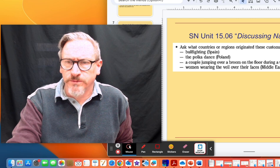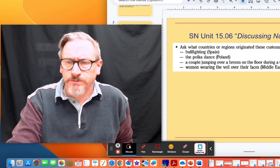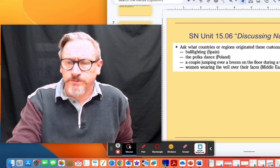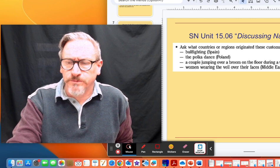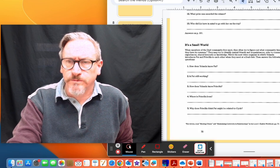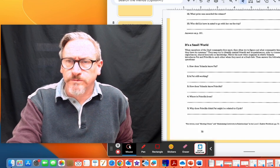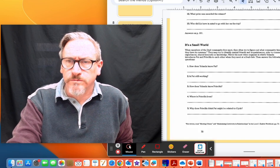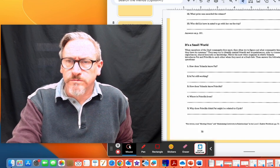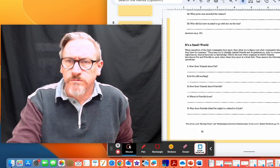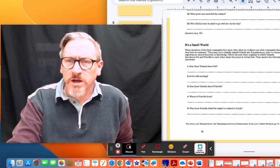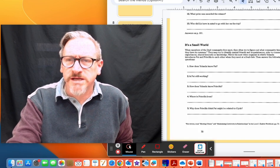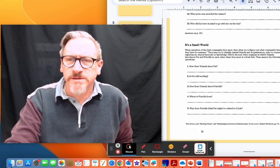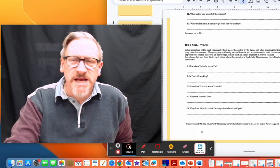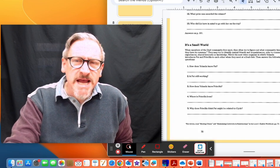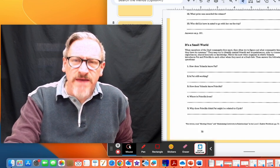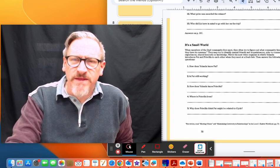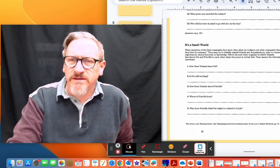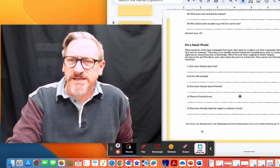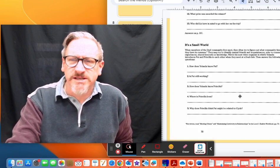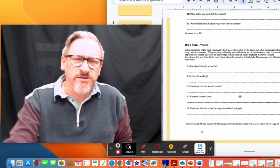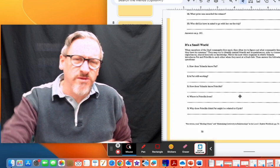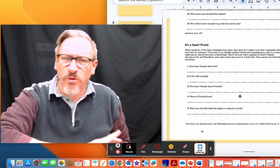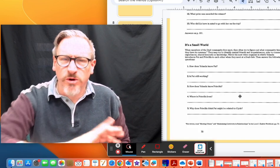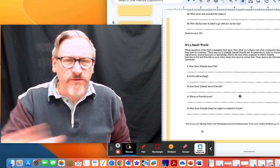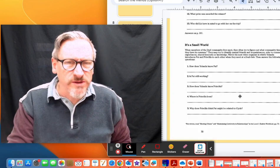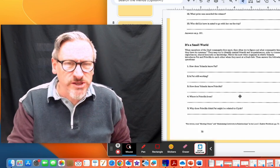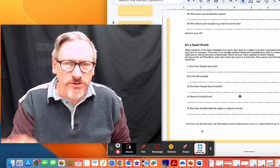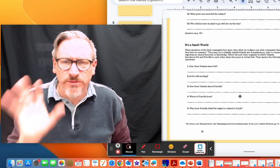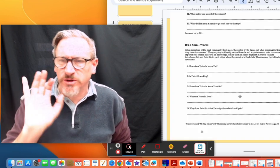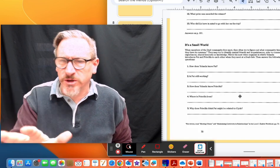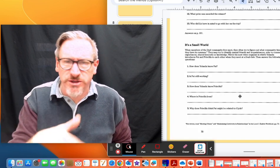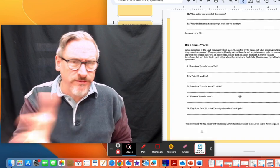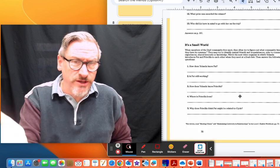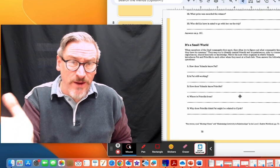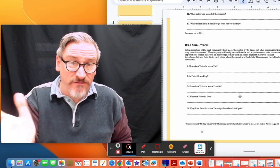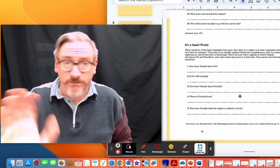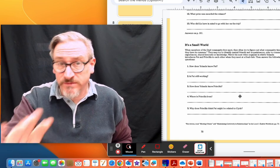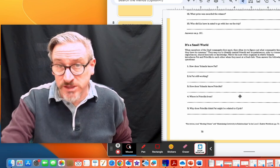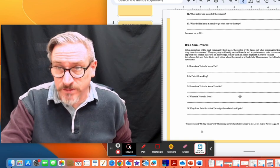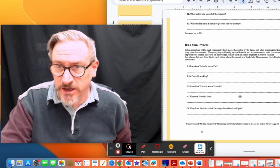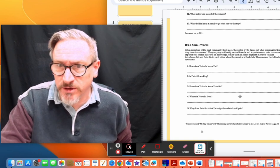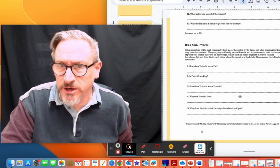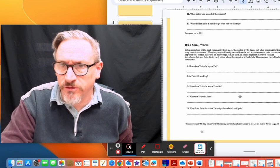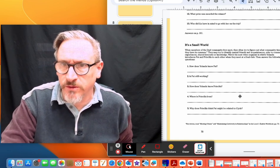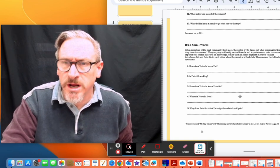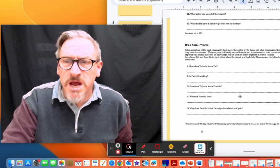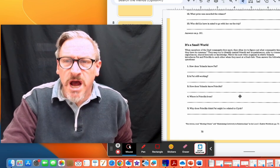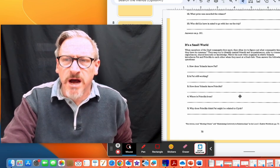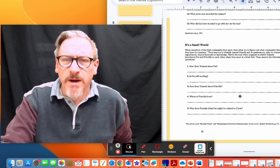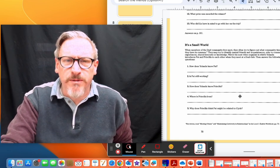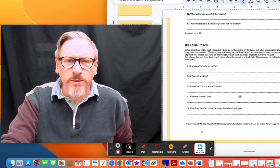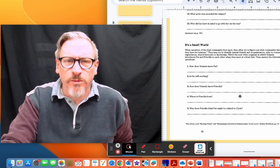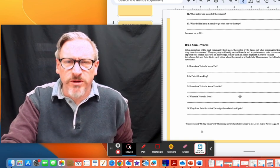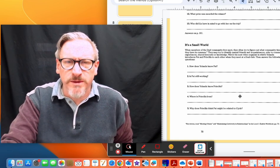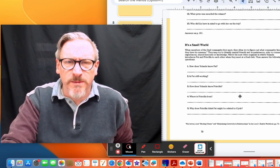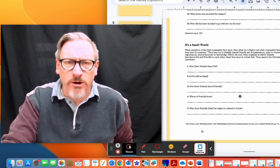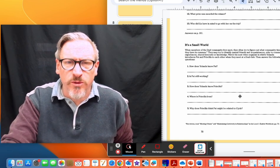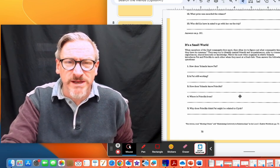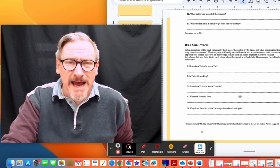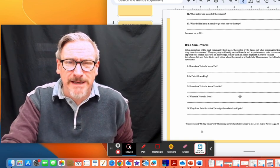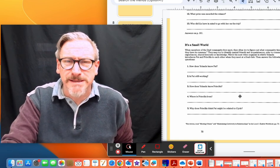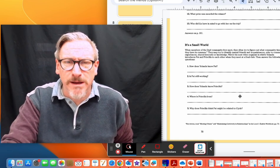do. Customs. And then this is homework from the student book, which you have. So I don't need to go through it. I probably will put them